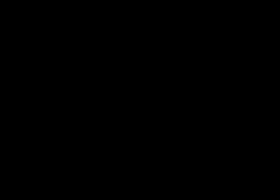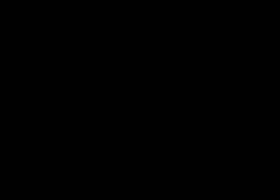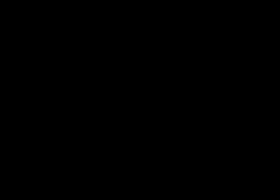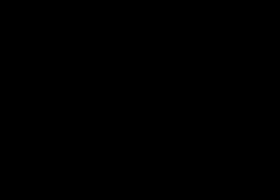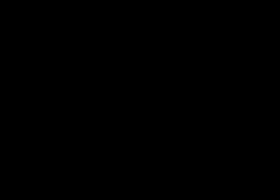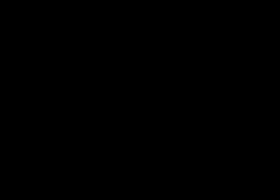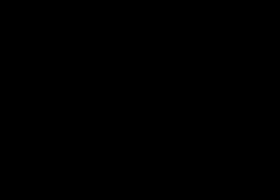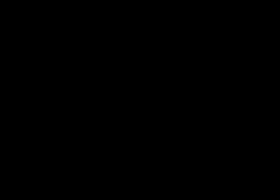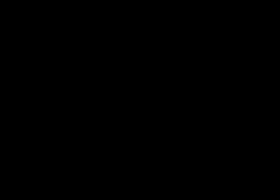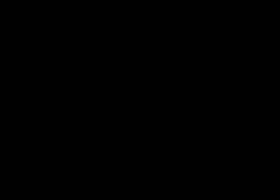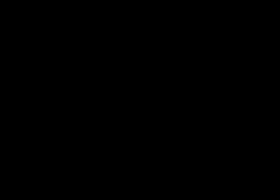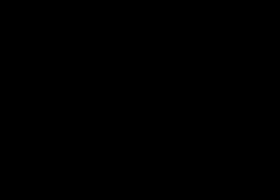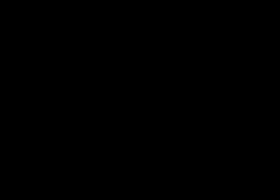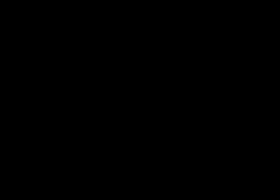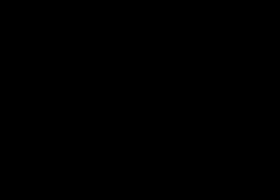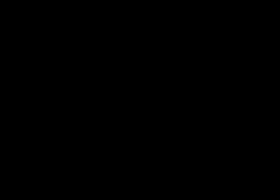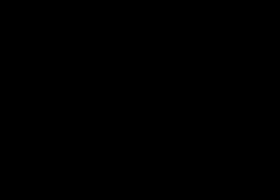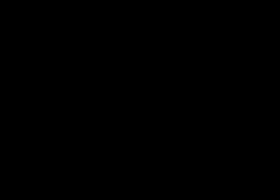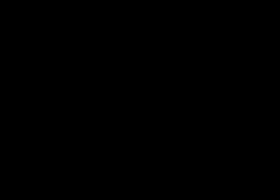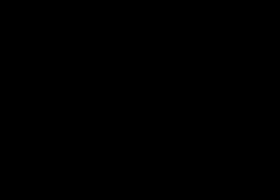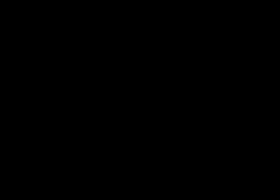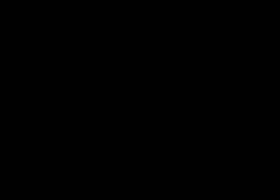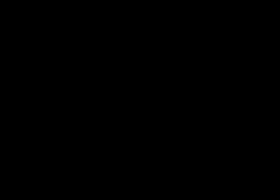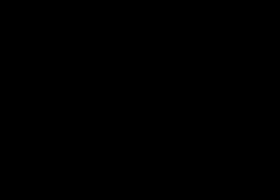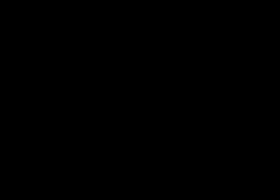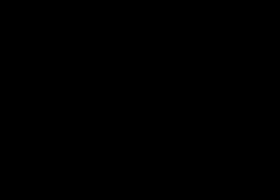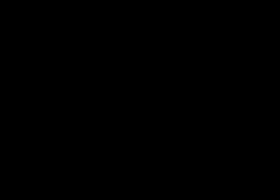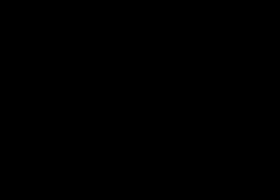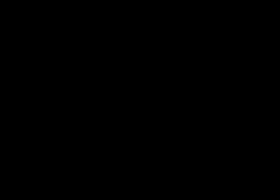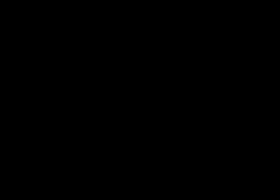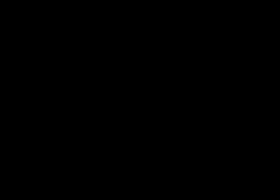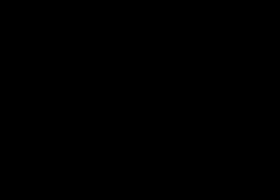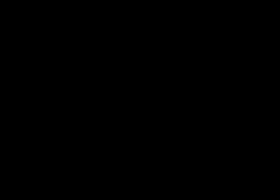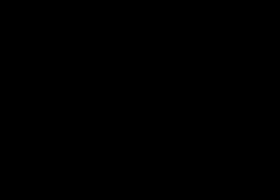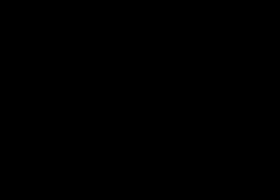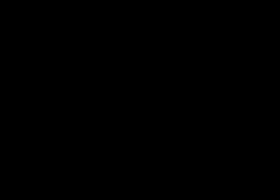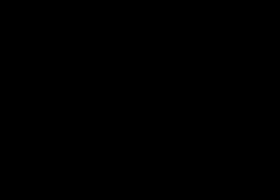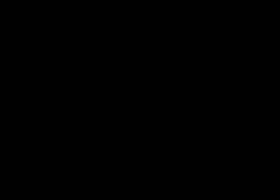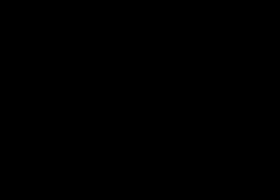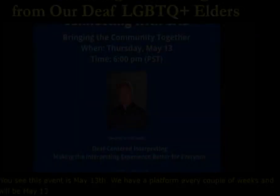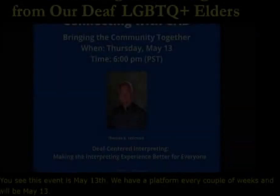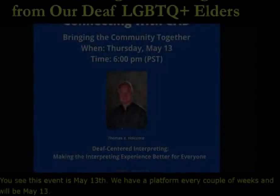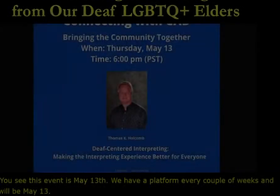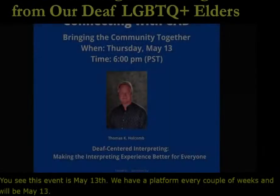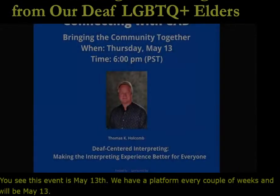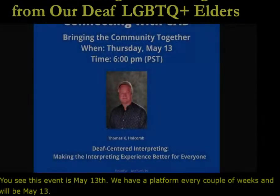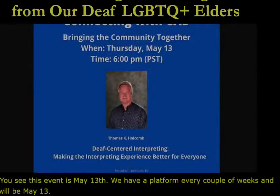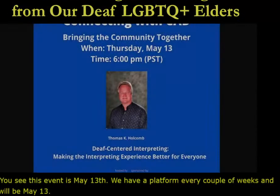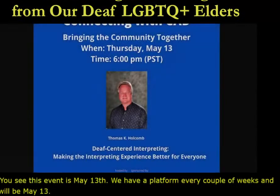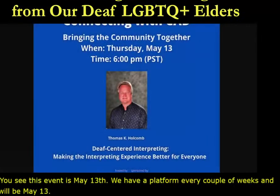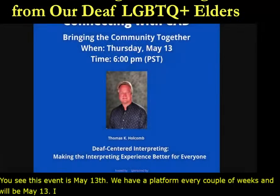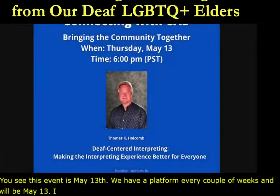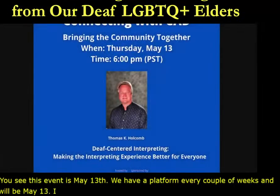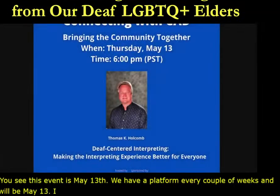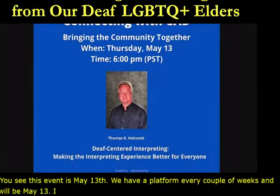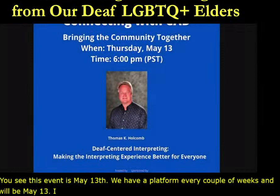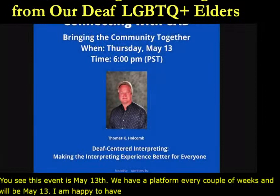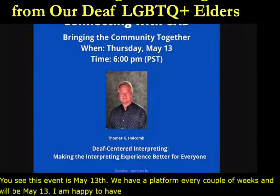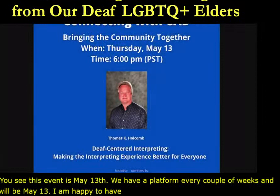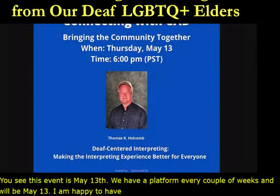Tom Holcomb come and present about bringing the community together, and